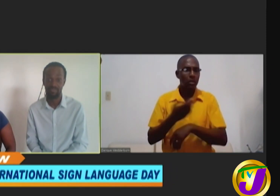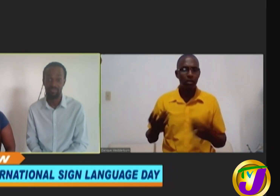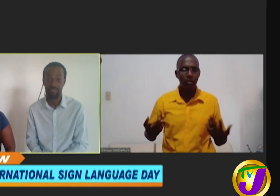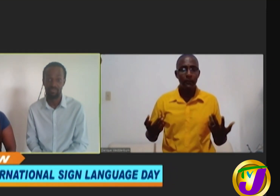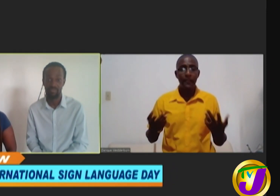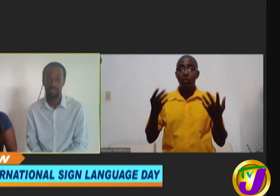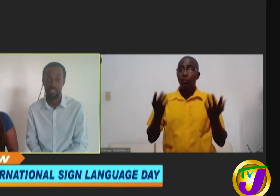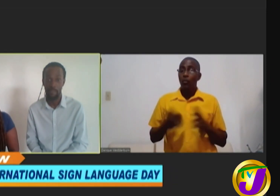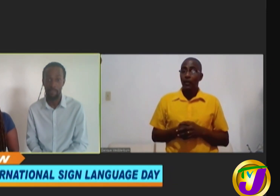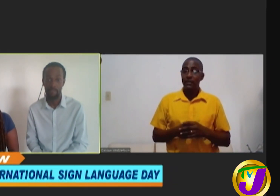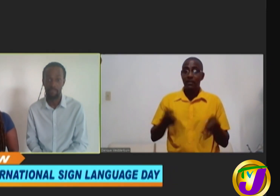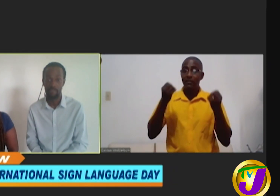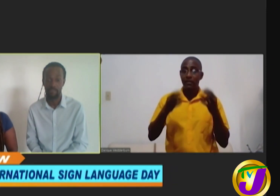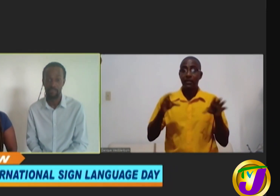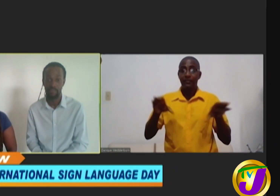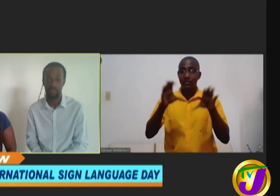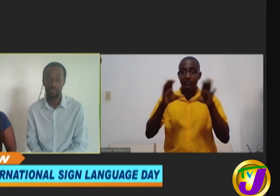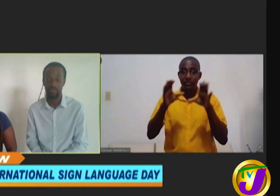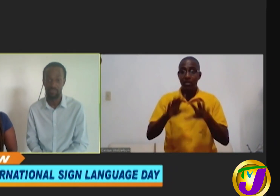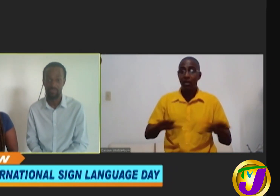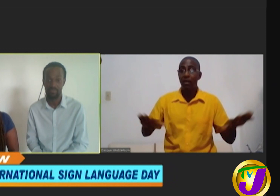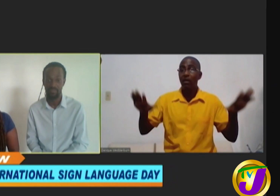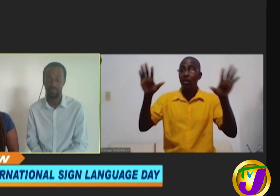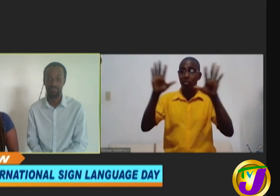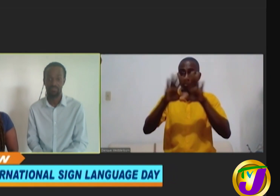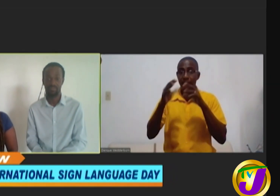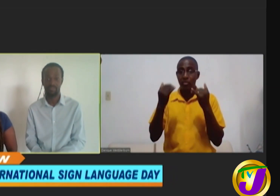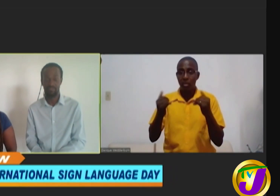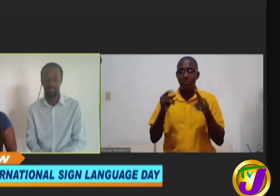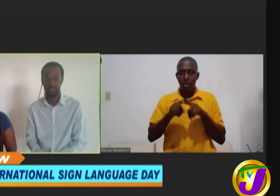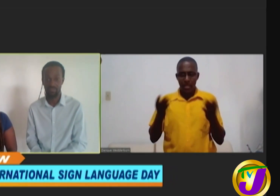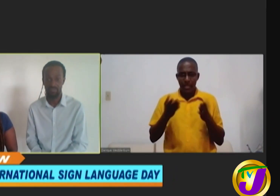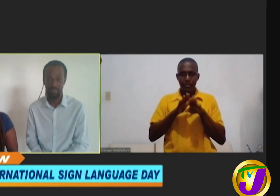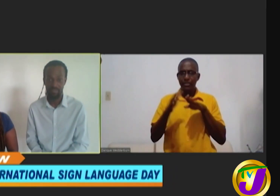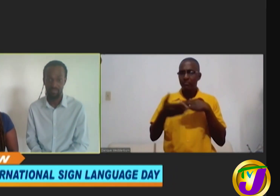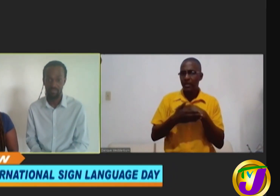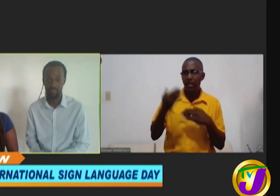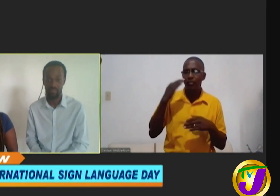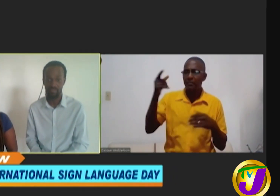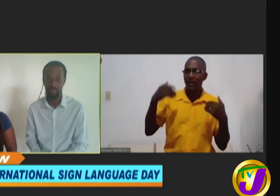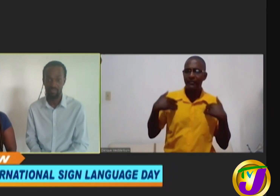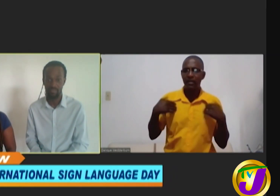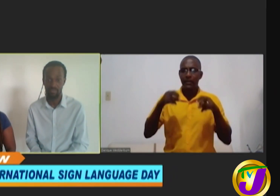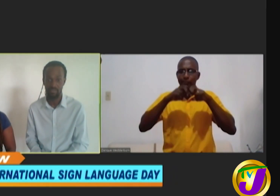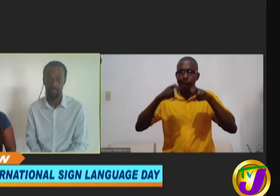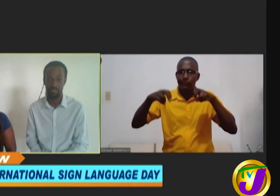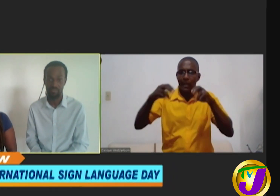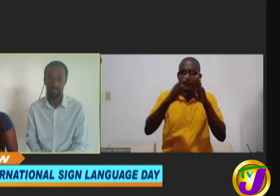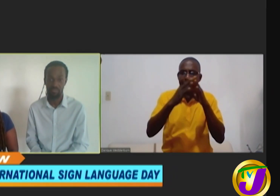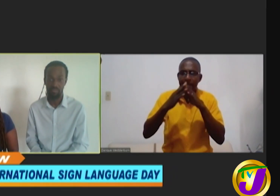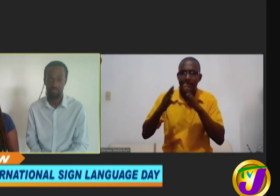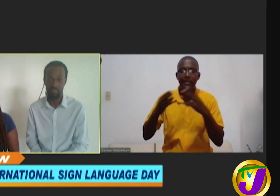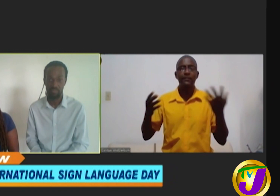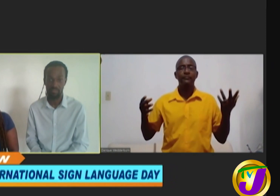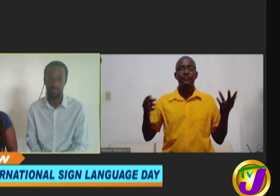Well, there's a lot of activity across the globe, but here in Jamaica, I know they have a lot of conferences. I believe